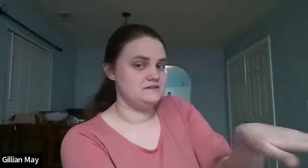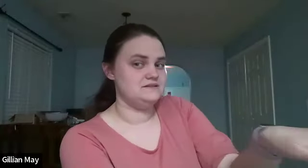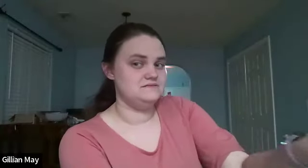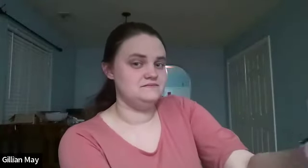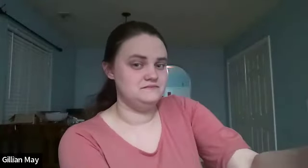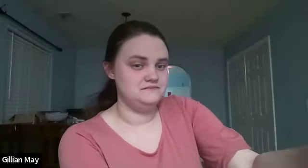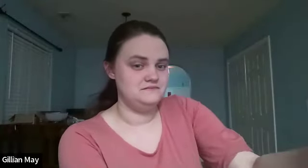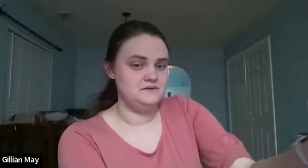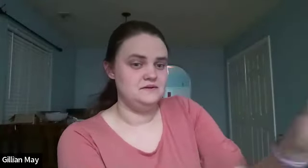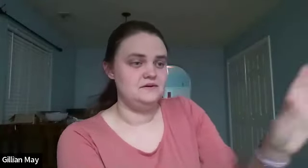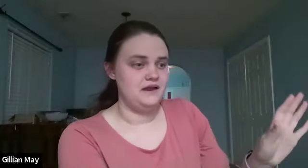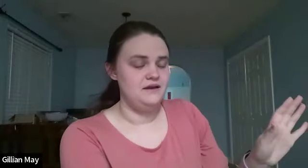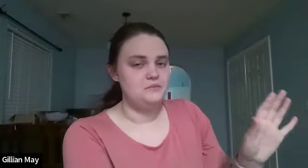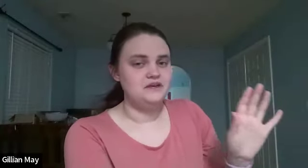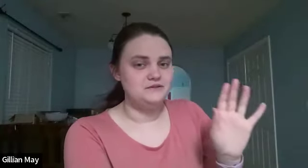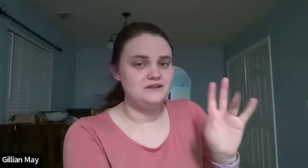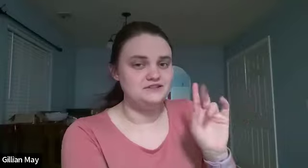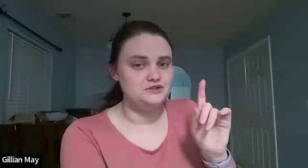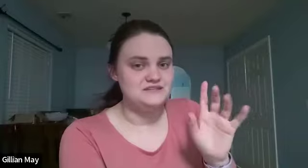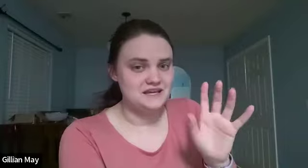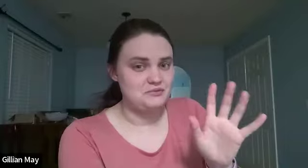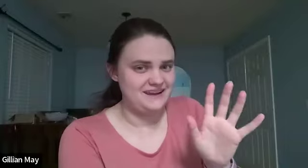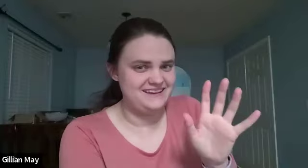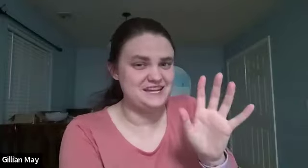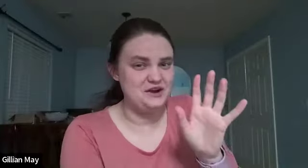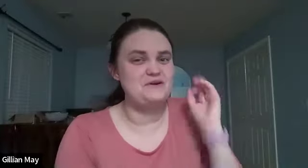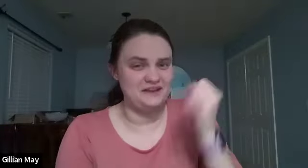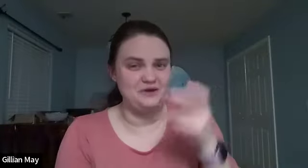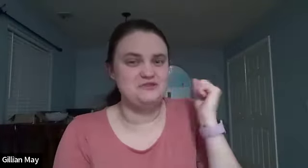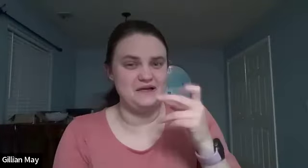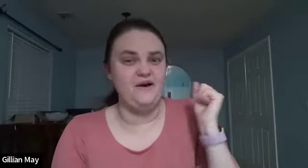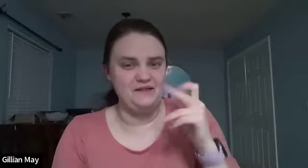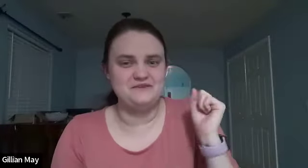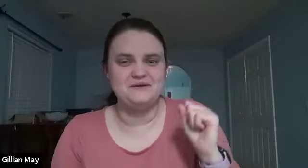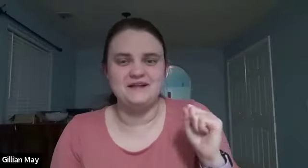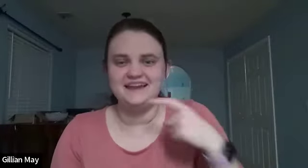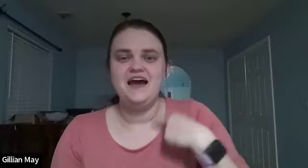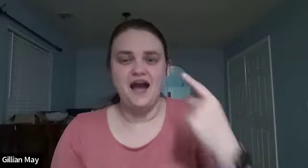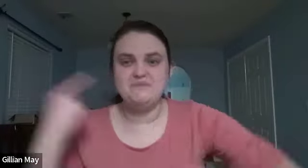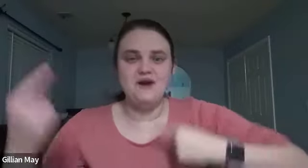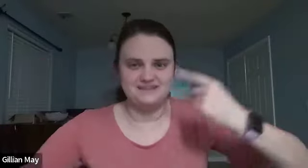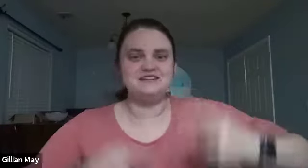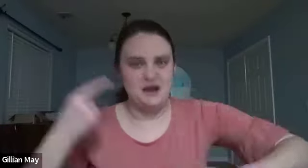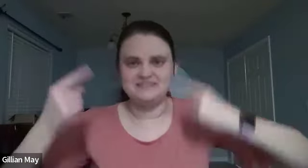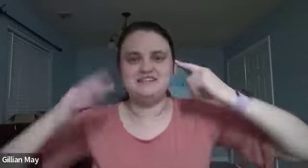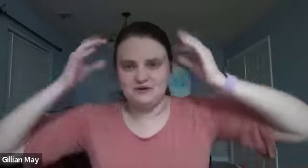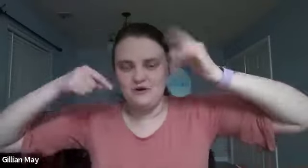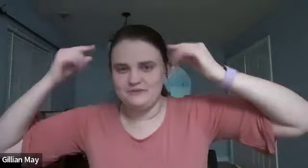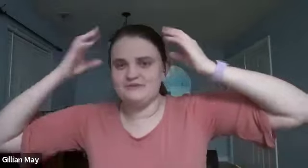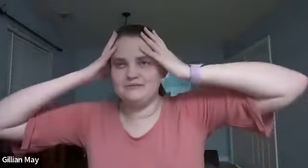elephant. Okay, I'll give you like a 2-second break because I know we're like going through like all of them, and I'm like, I am nonstop. I see they're all their